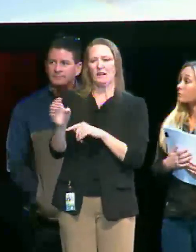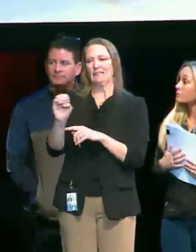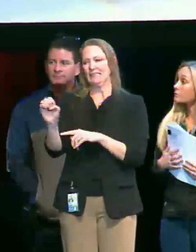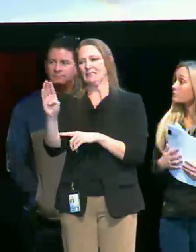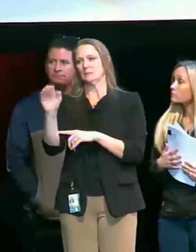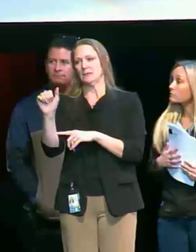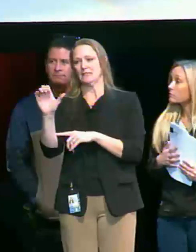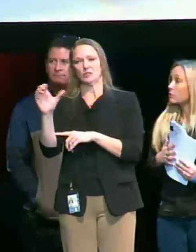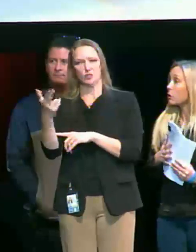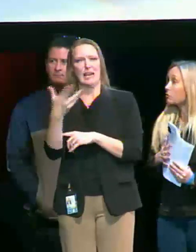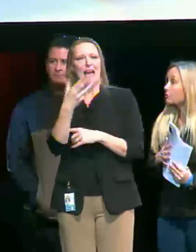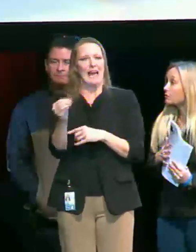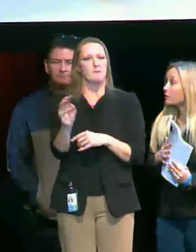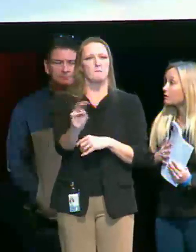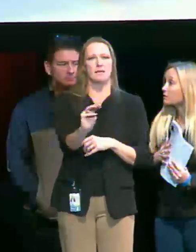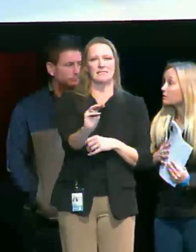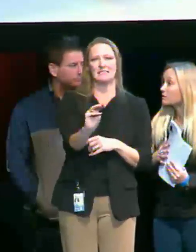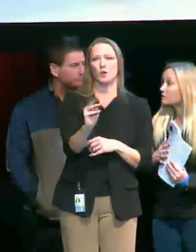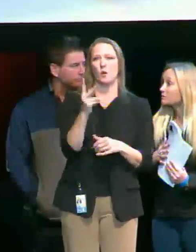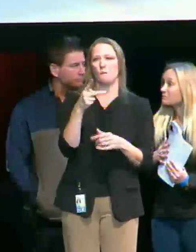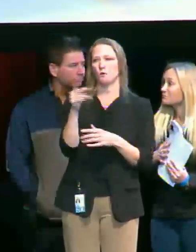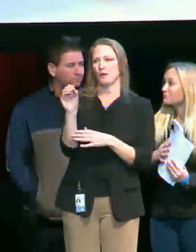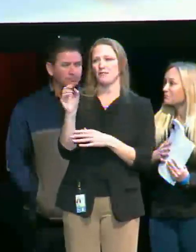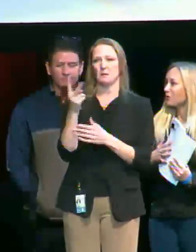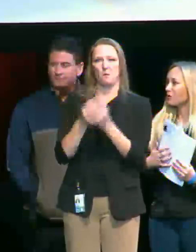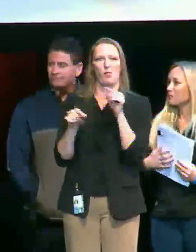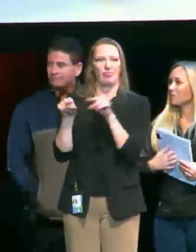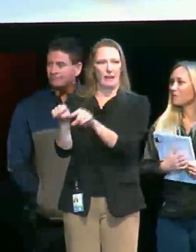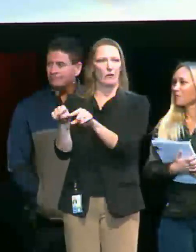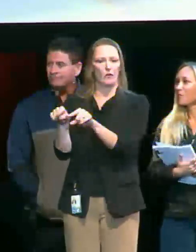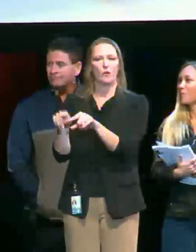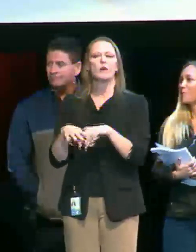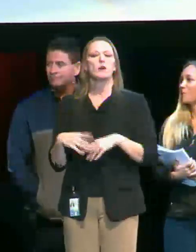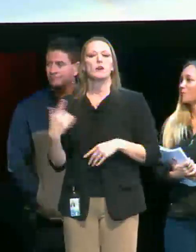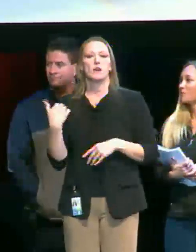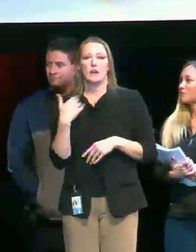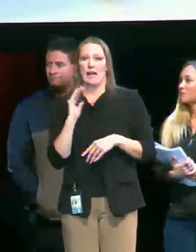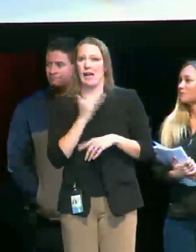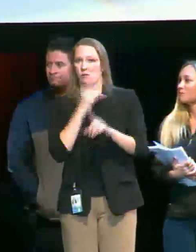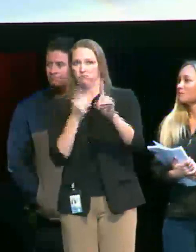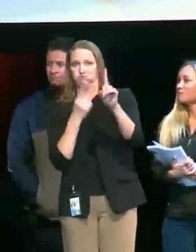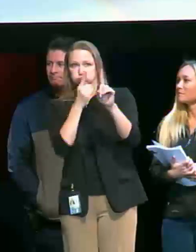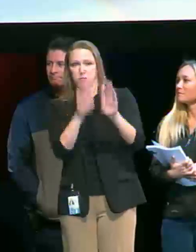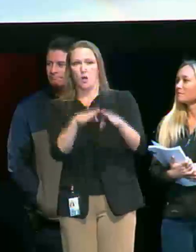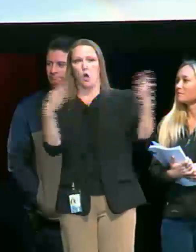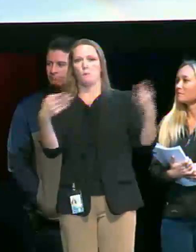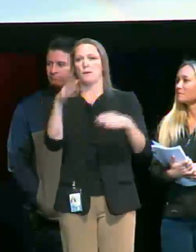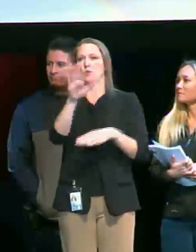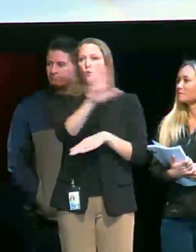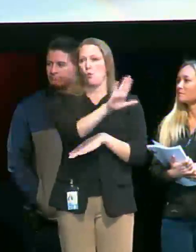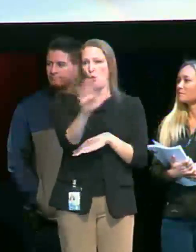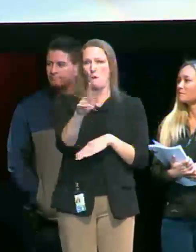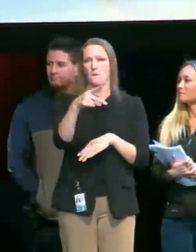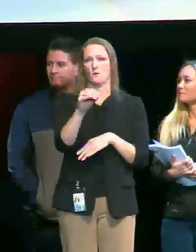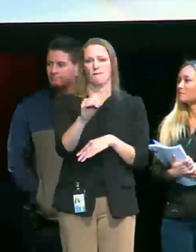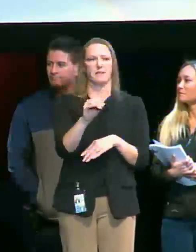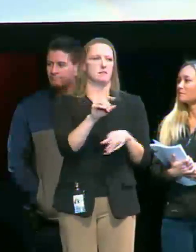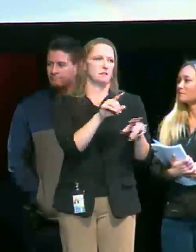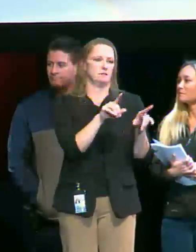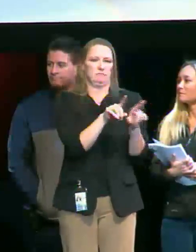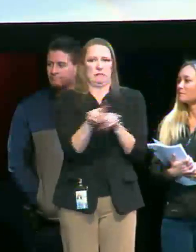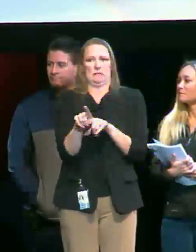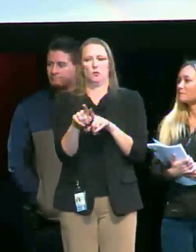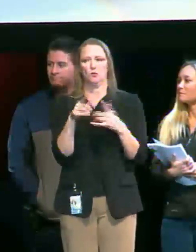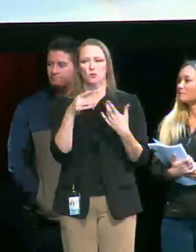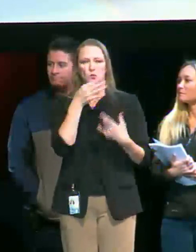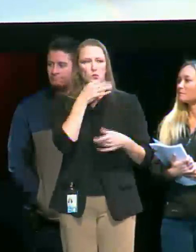Post Office and the Montecito Post Office. We fully intend to get that post office opened as soon as possible. And